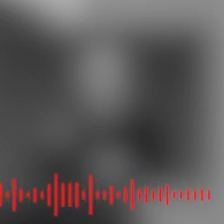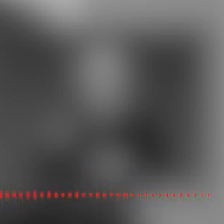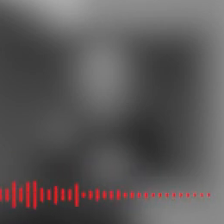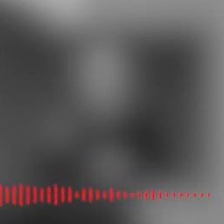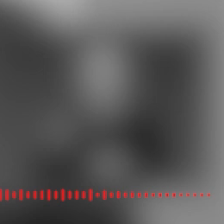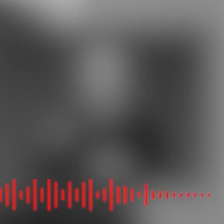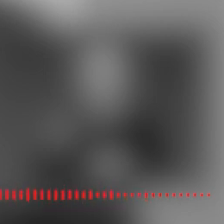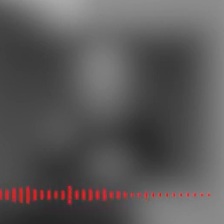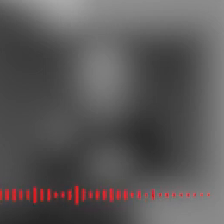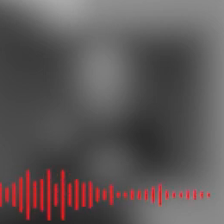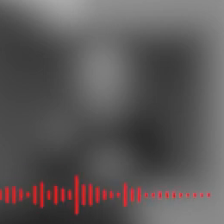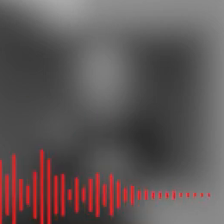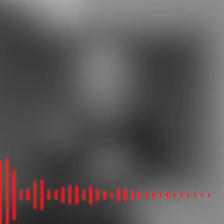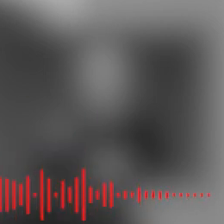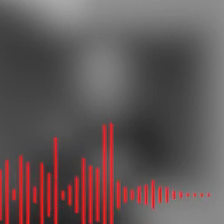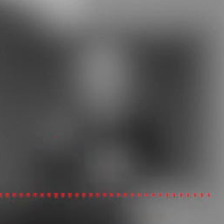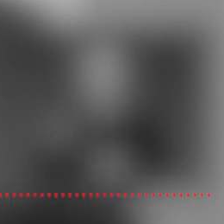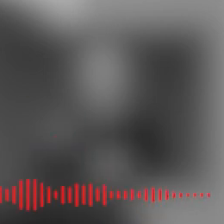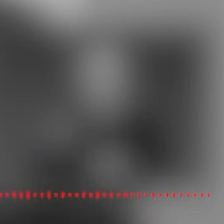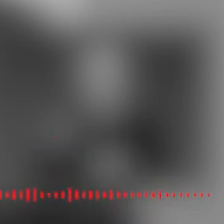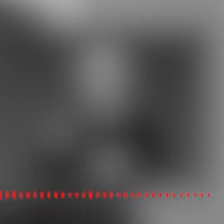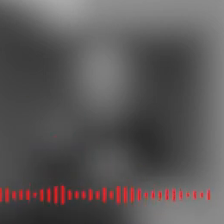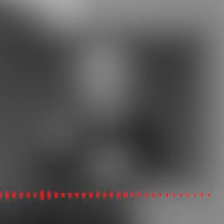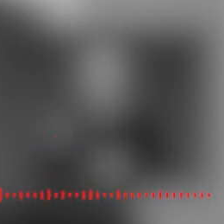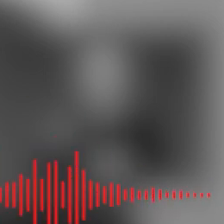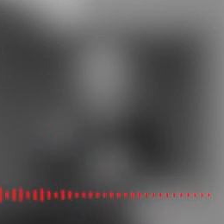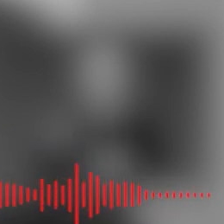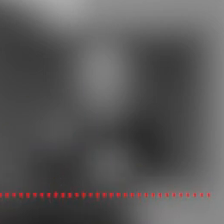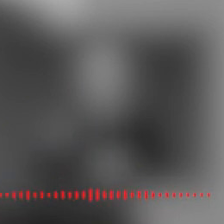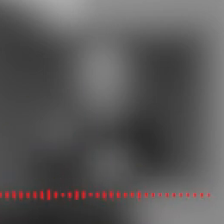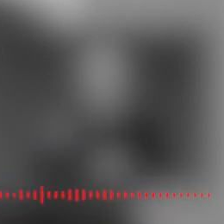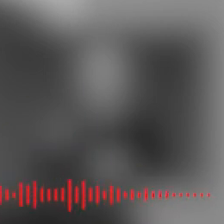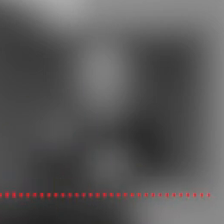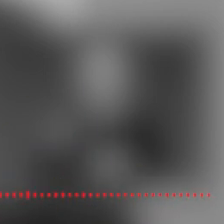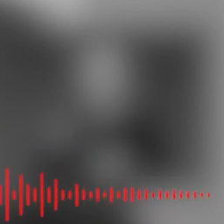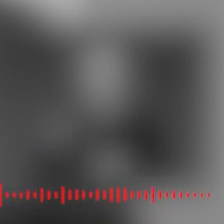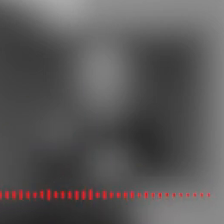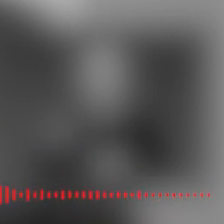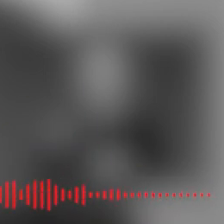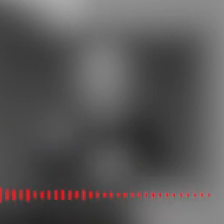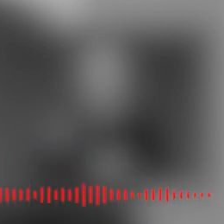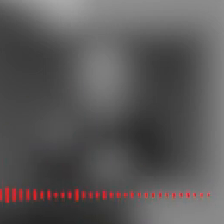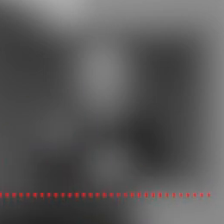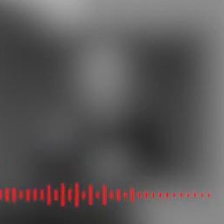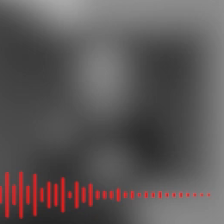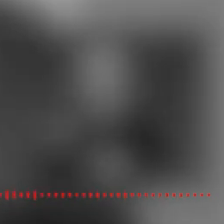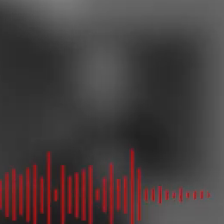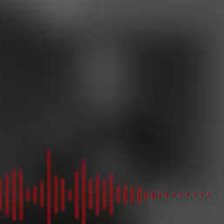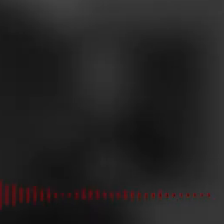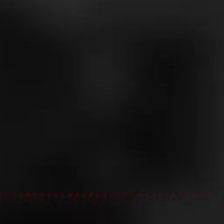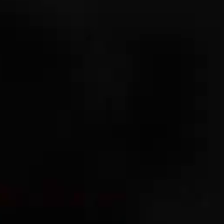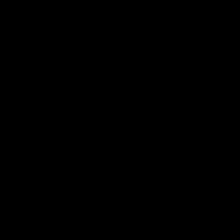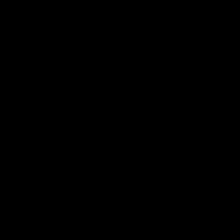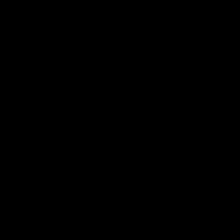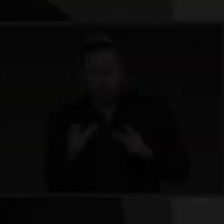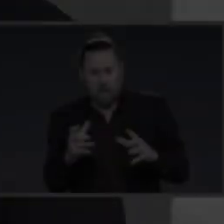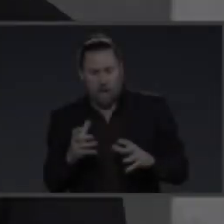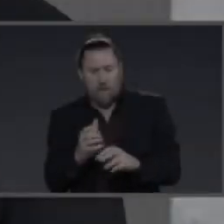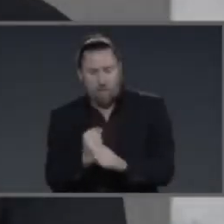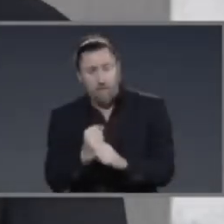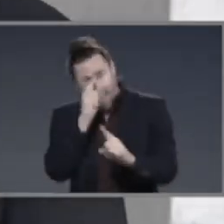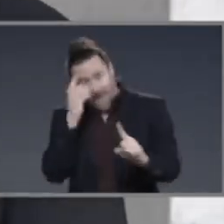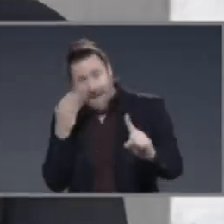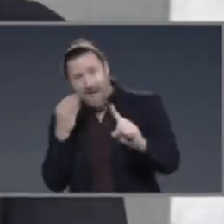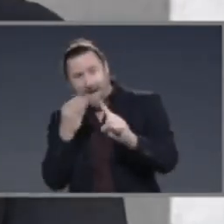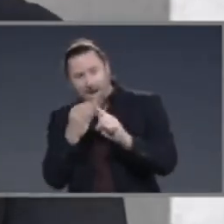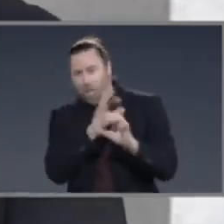will have its own mind and it has discretion to make its own judgments. I can't read their mind as to what they're going to do. Except